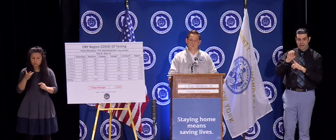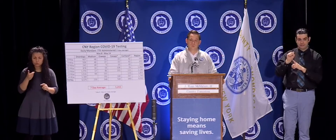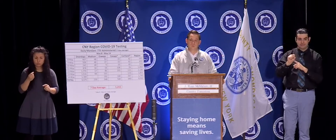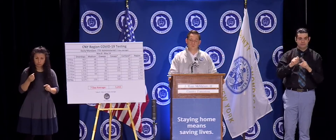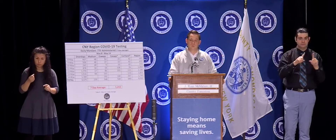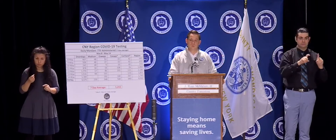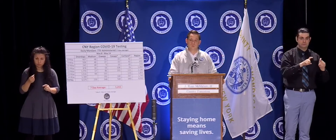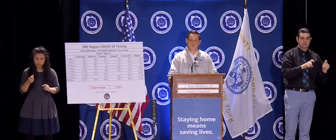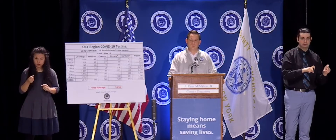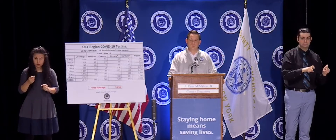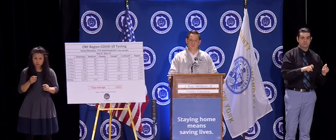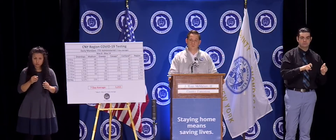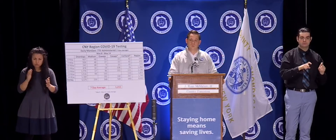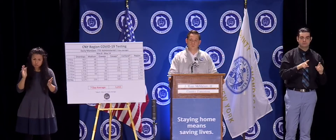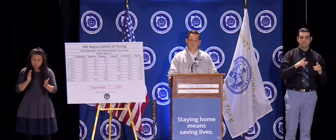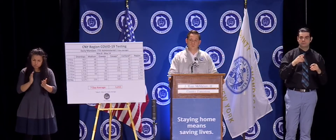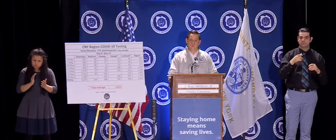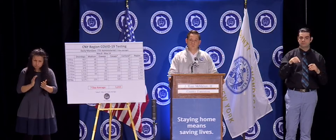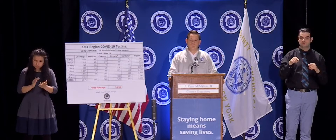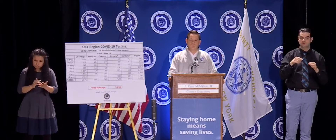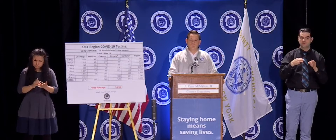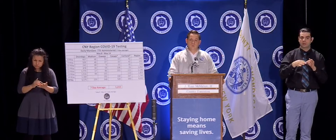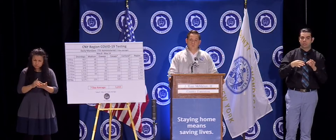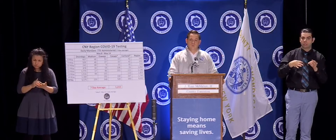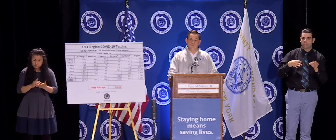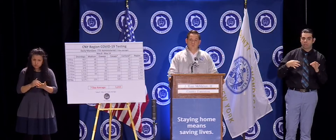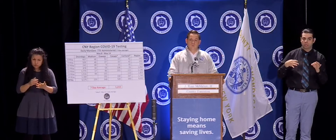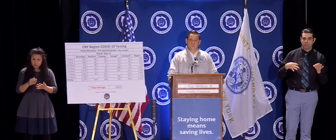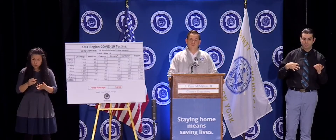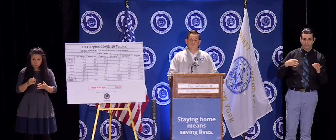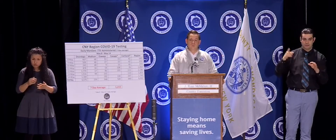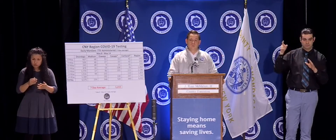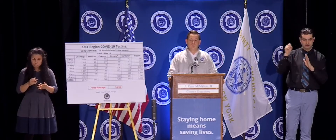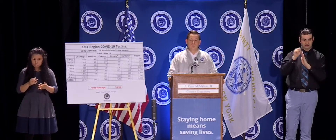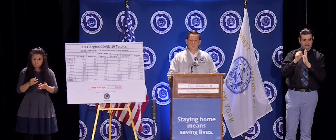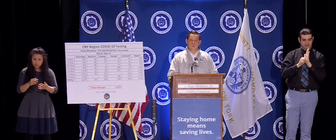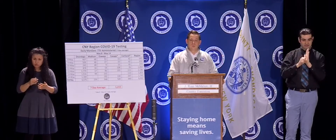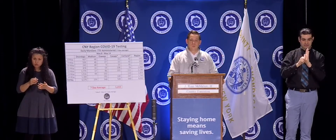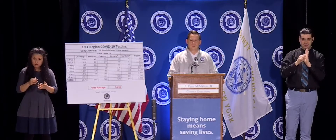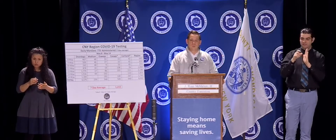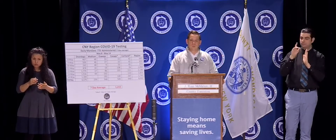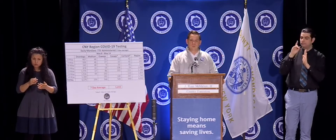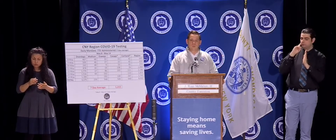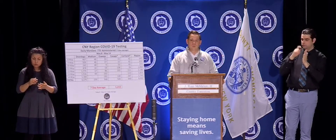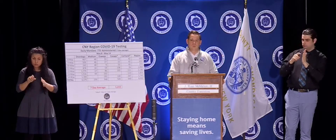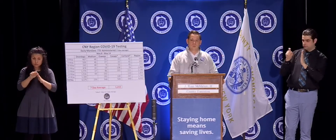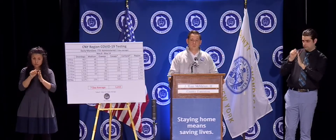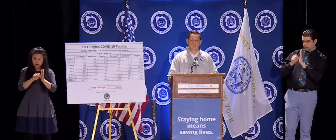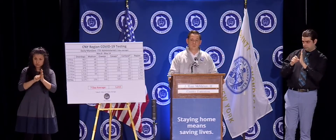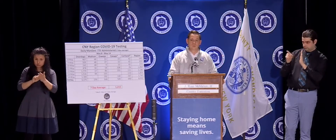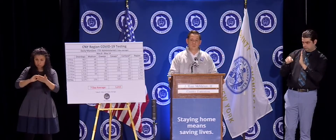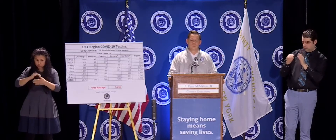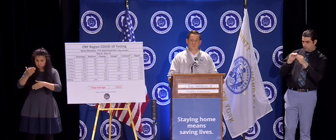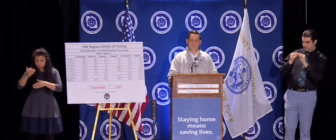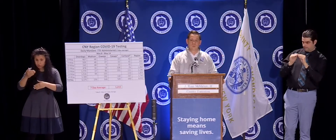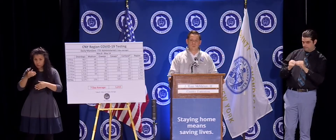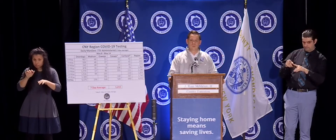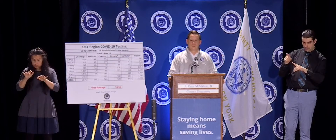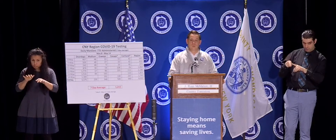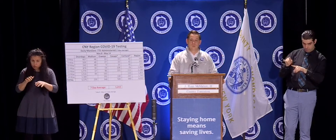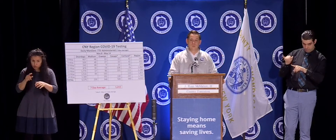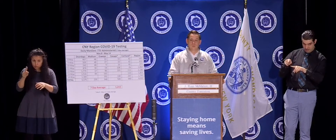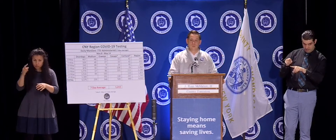When you go to the state's website, it is the latest number for deaths in nursing homes. Do you know, though, if those people literally passed away